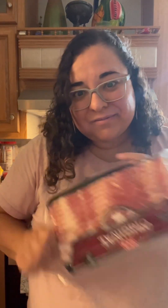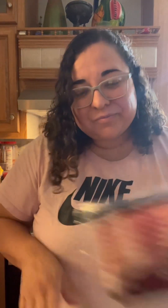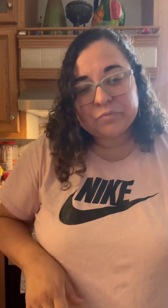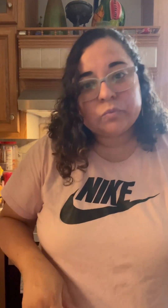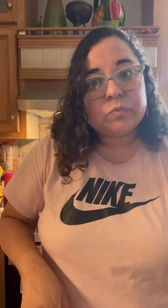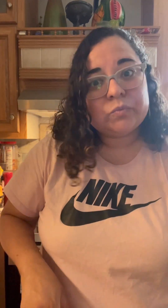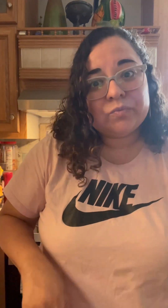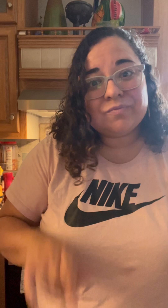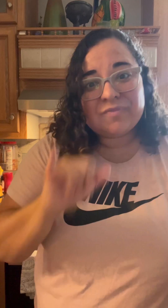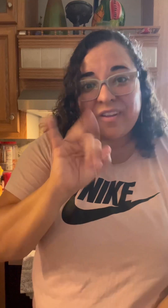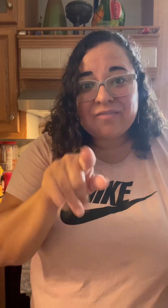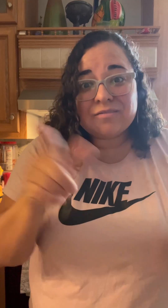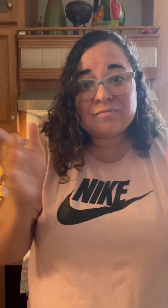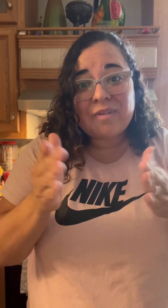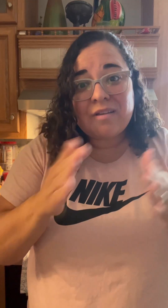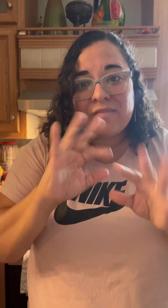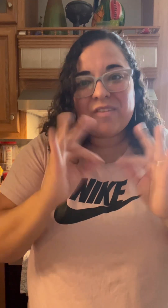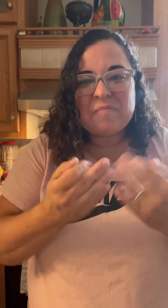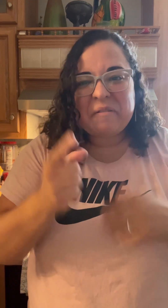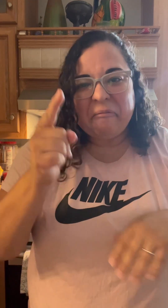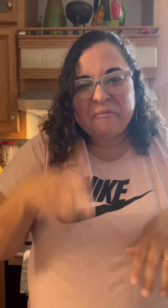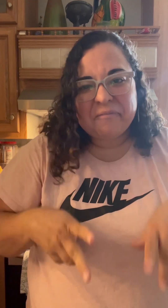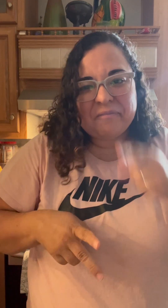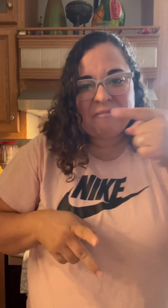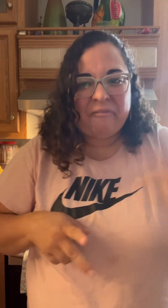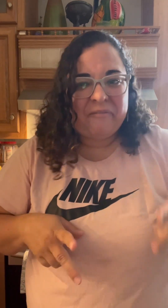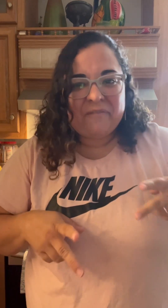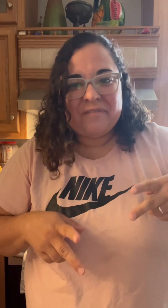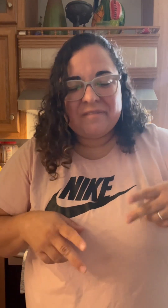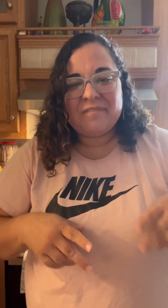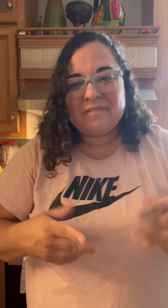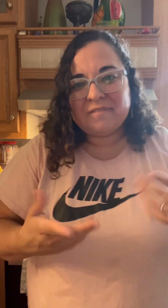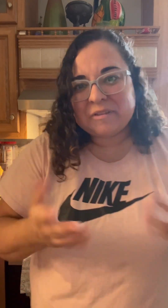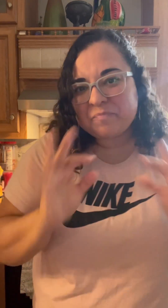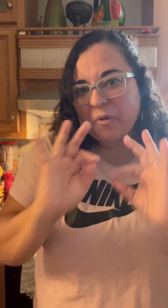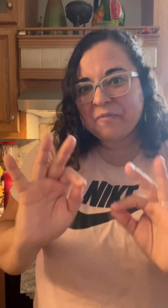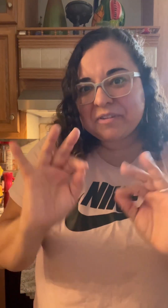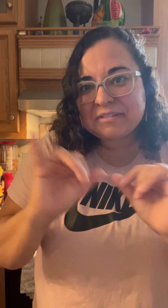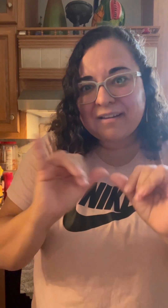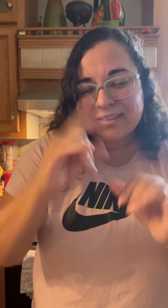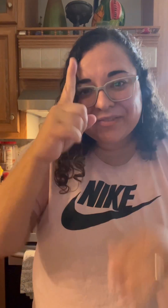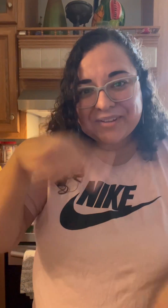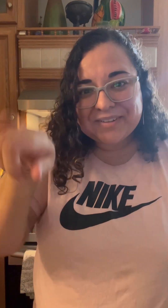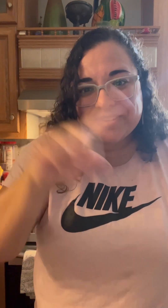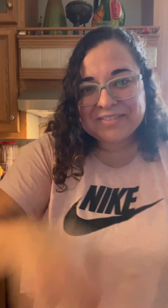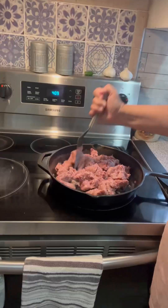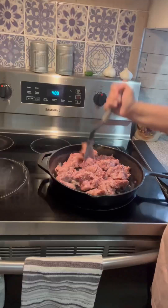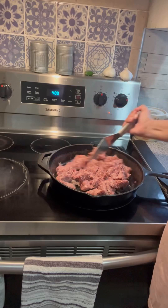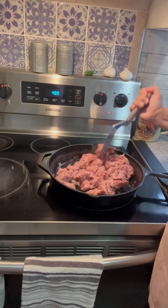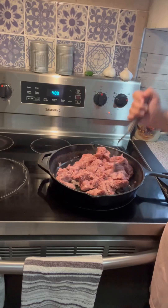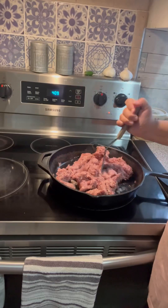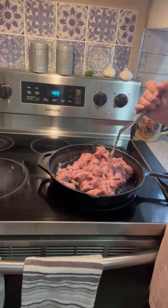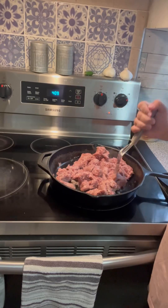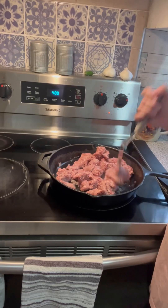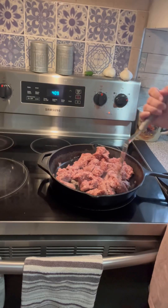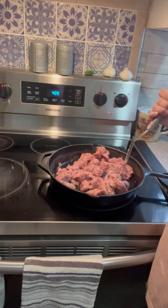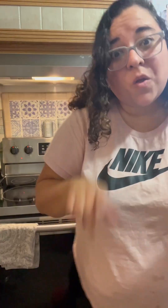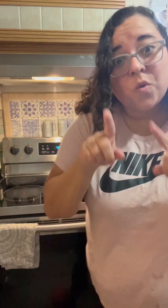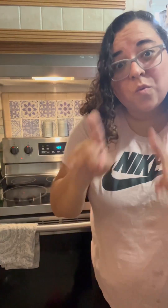bacon for my family. For a smaller size family, you could probably use half. It'd probably be a perfect amount for